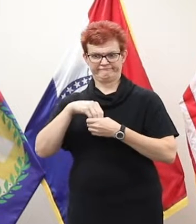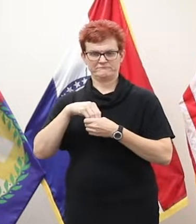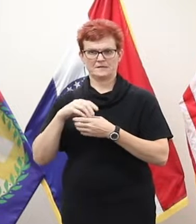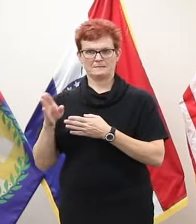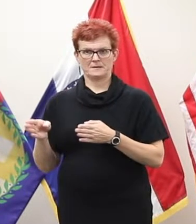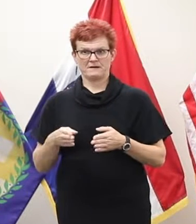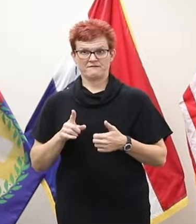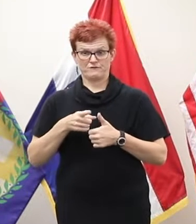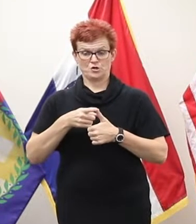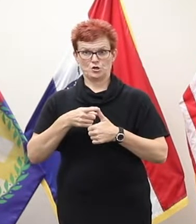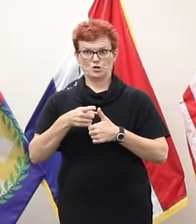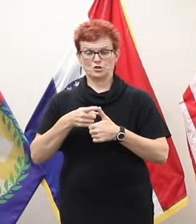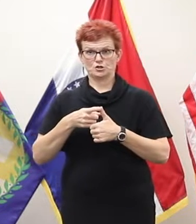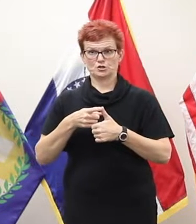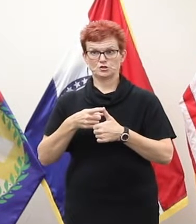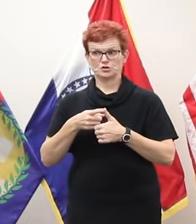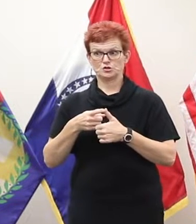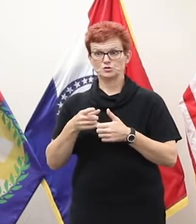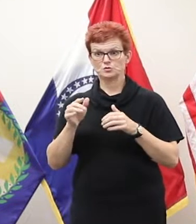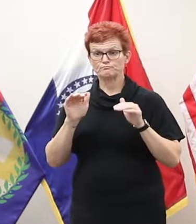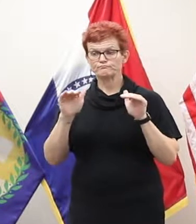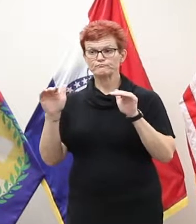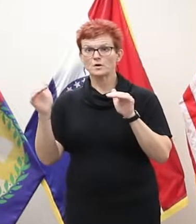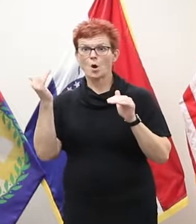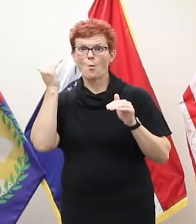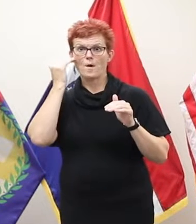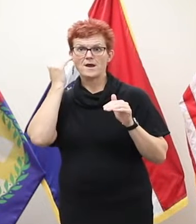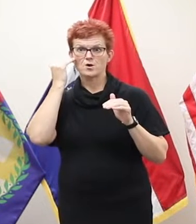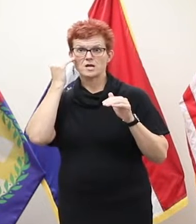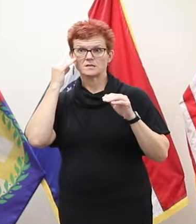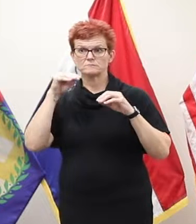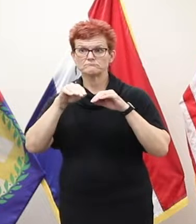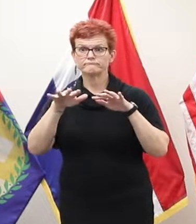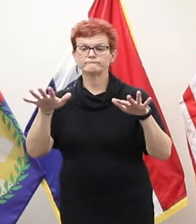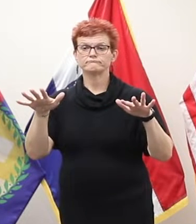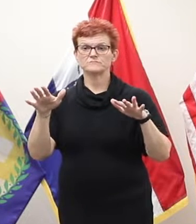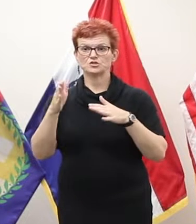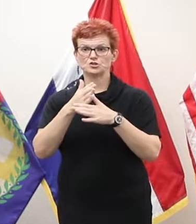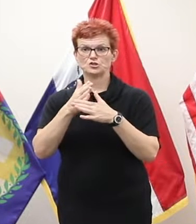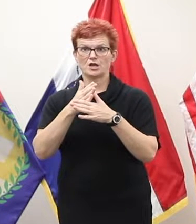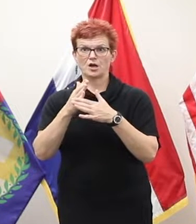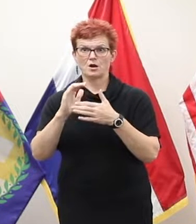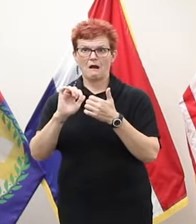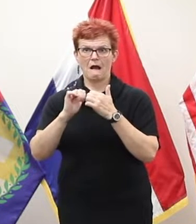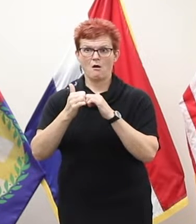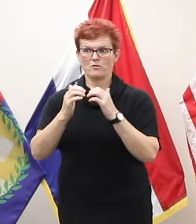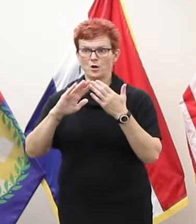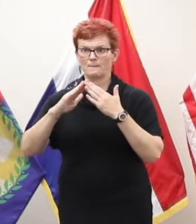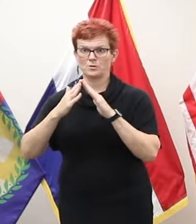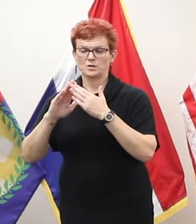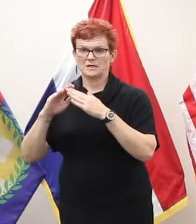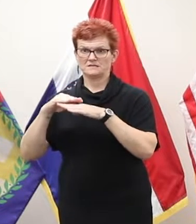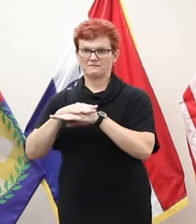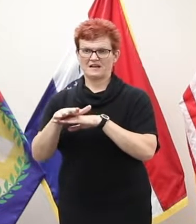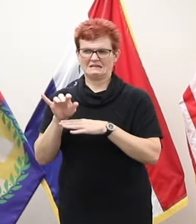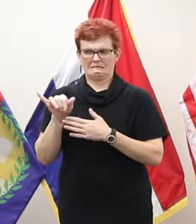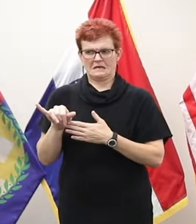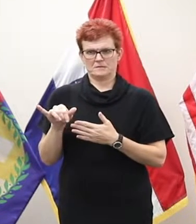First, raise awareness about substance use, overdoses, and how the community is affected by them. And that's what we're doing here